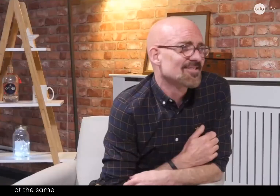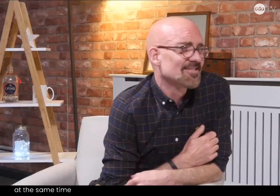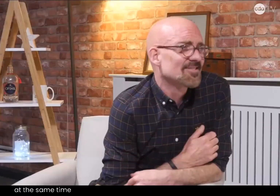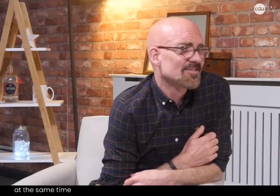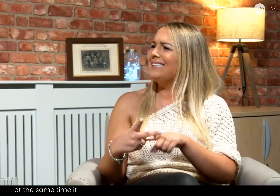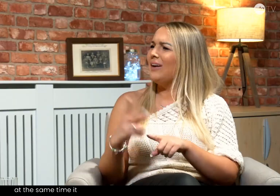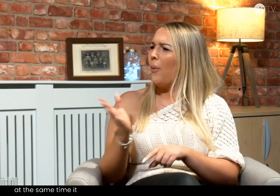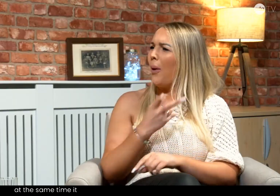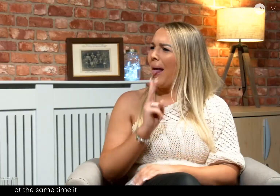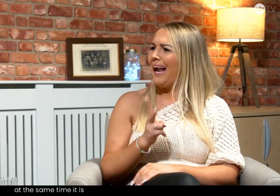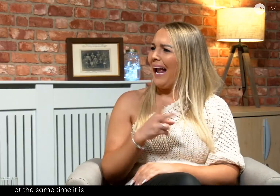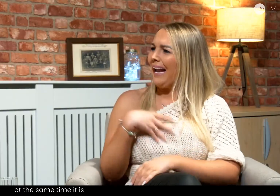juggling act.